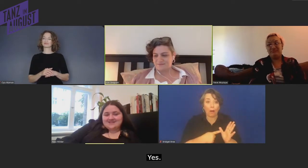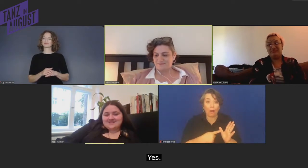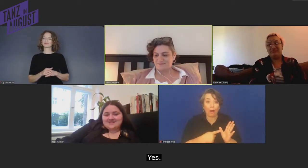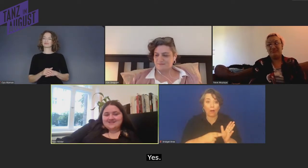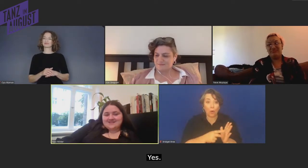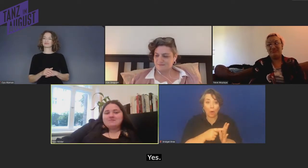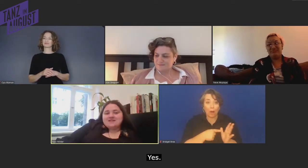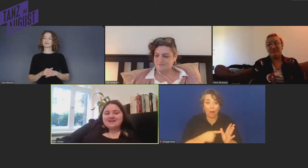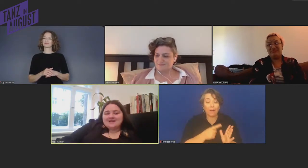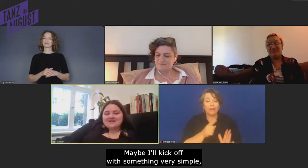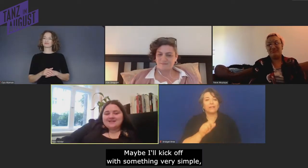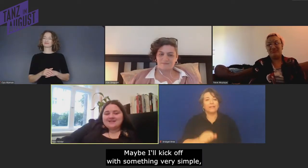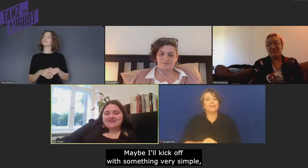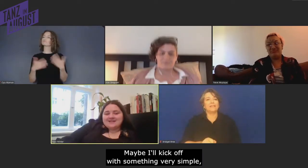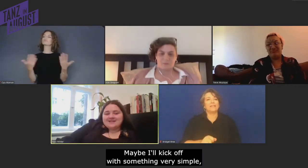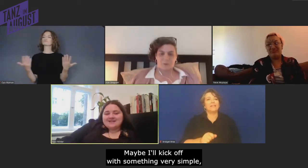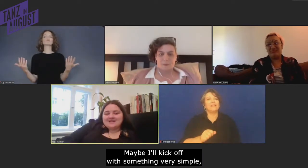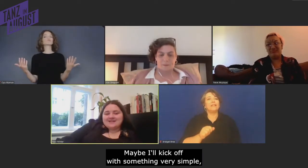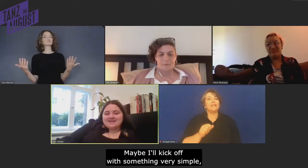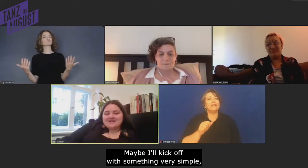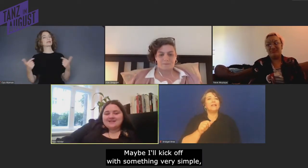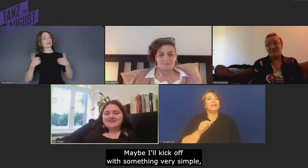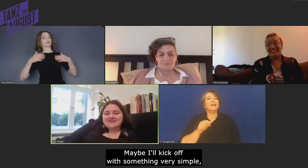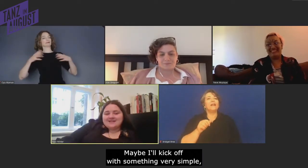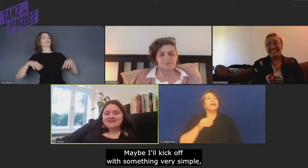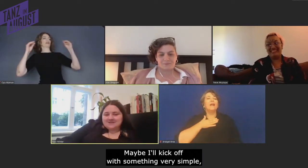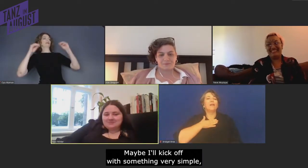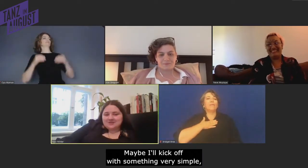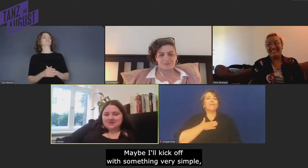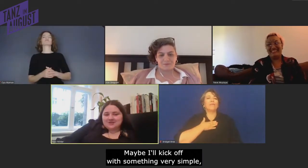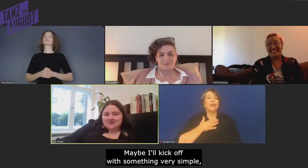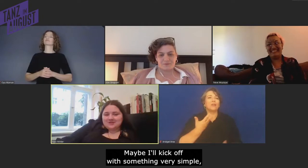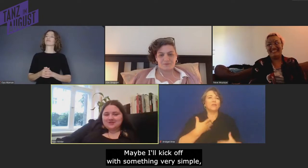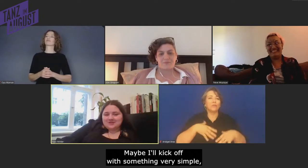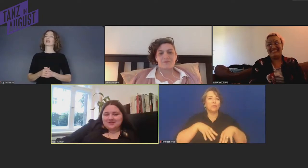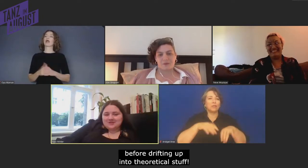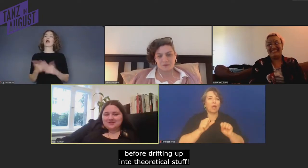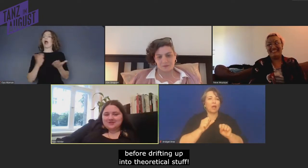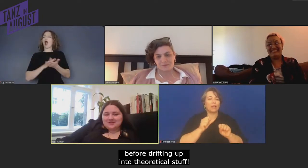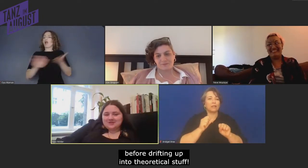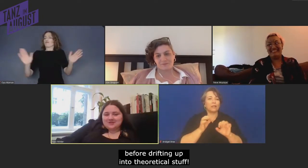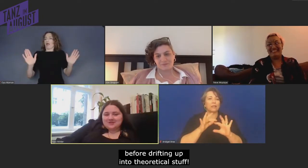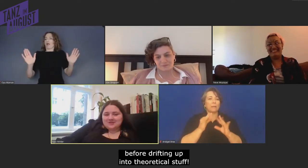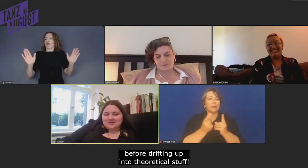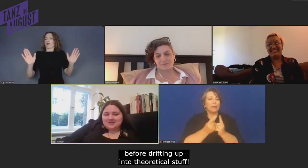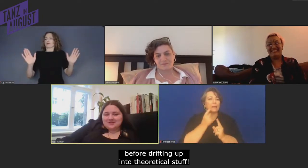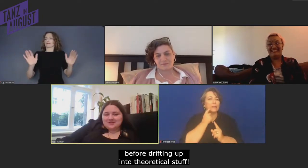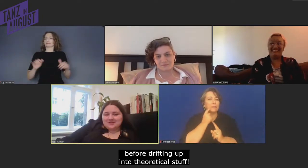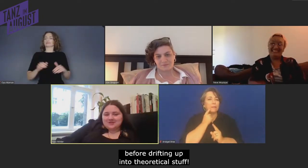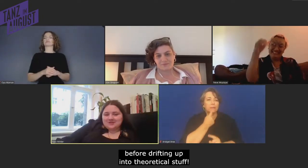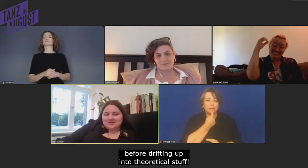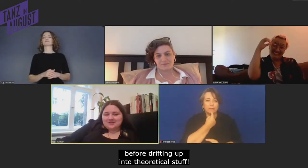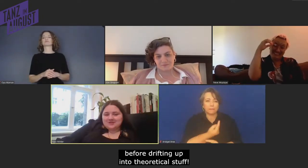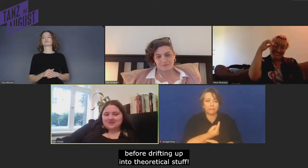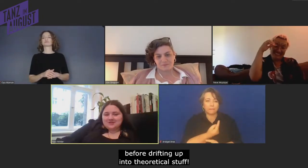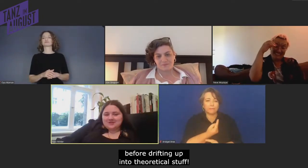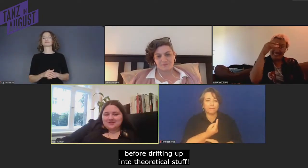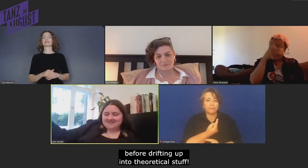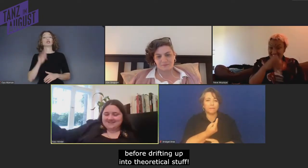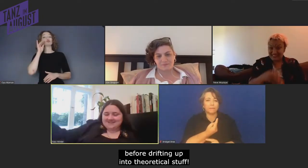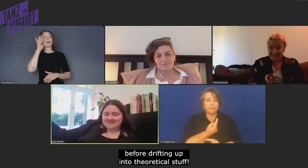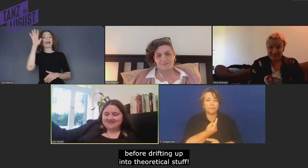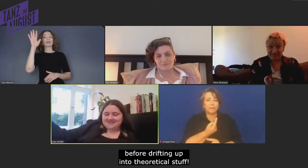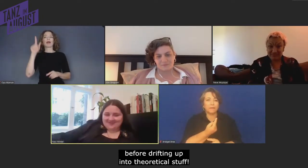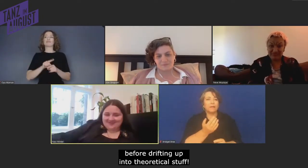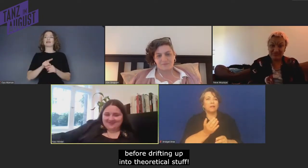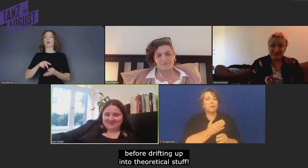Yes. Maybe I kick off with something very simple before drifting up into